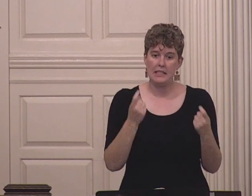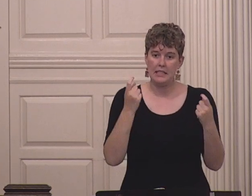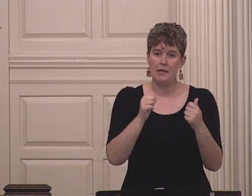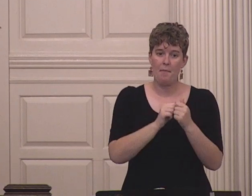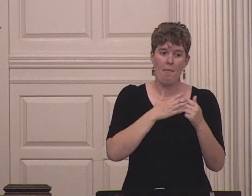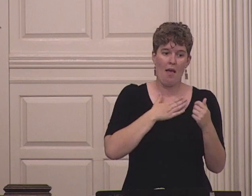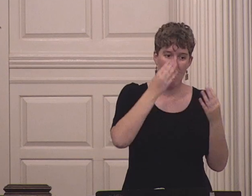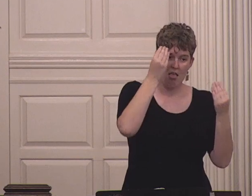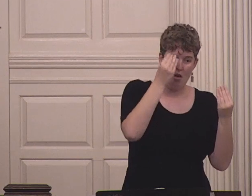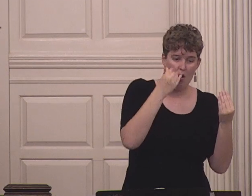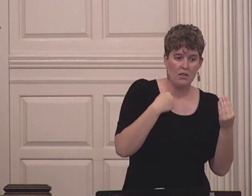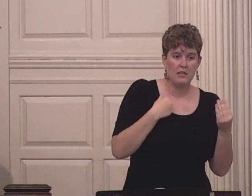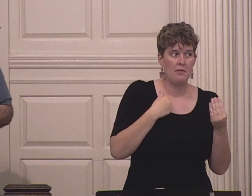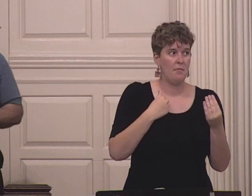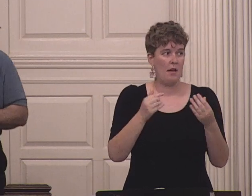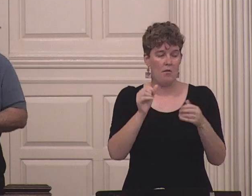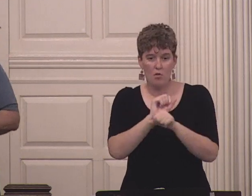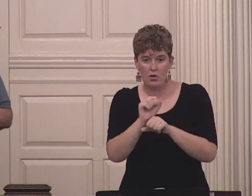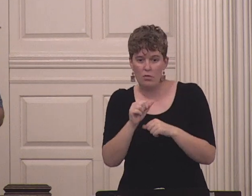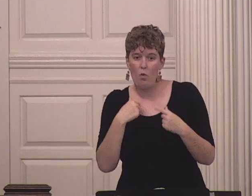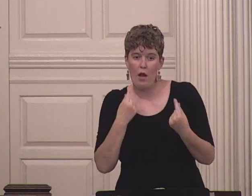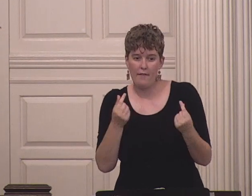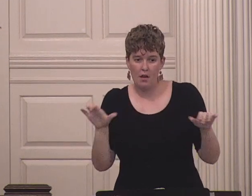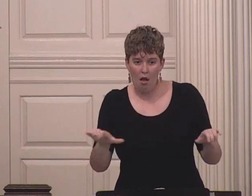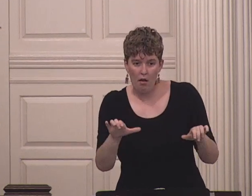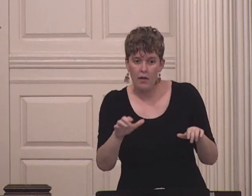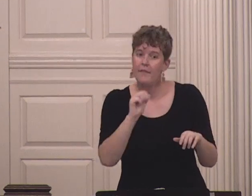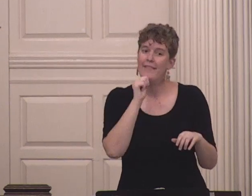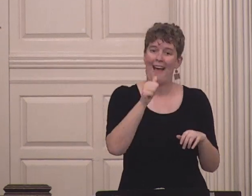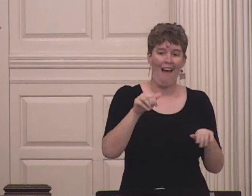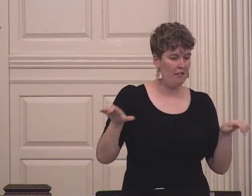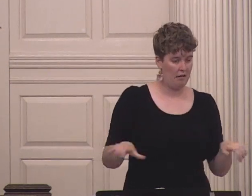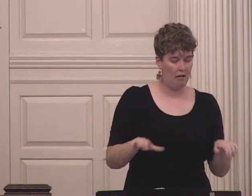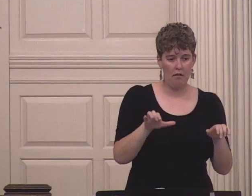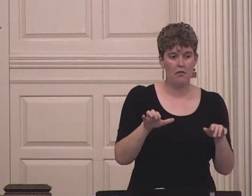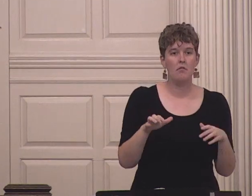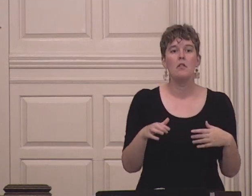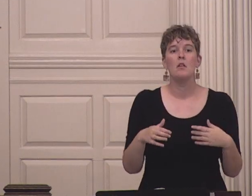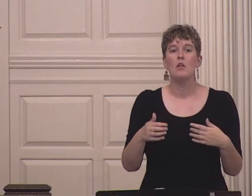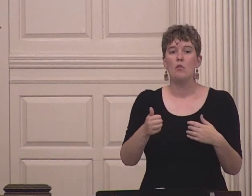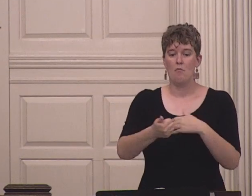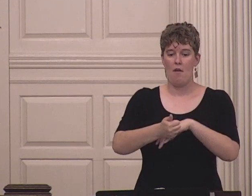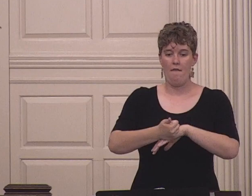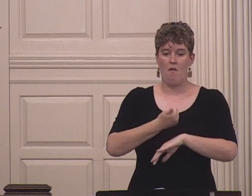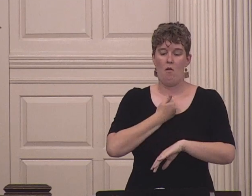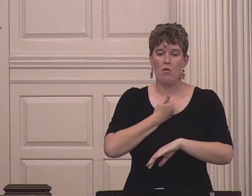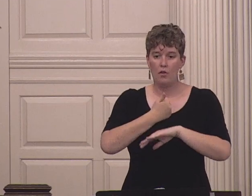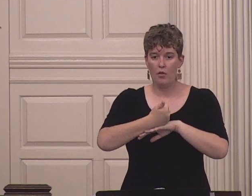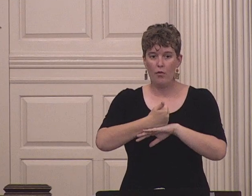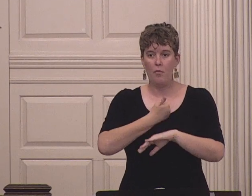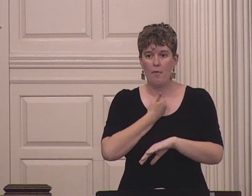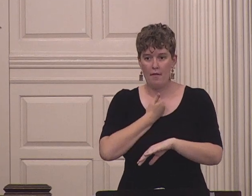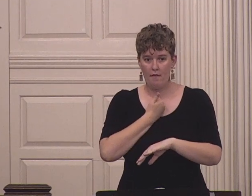my thoughts and in my words, in what I've done and what I've failed to do,